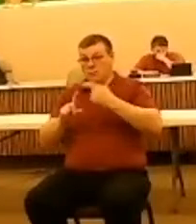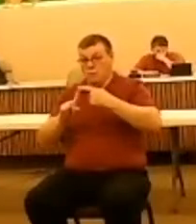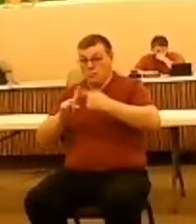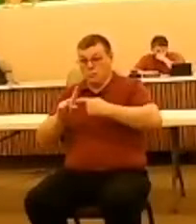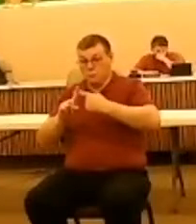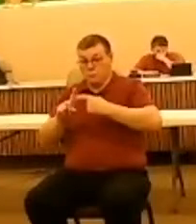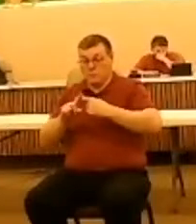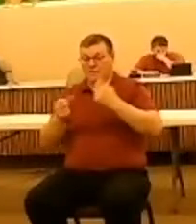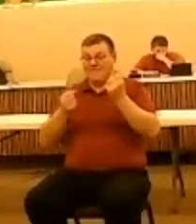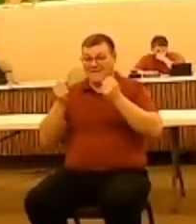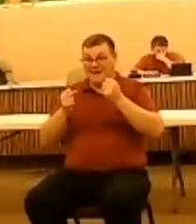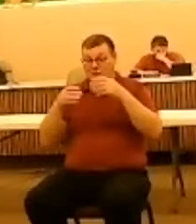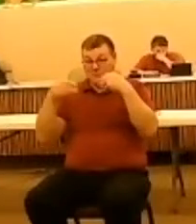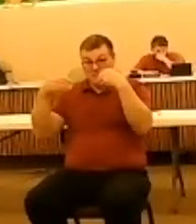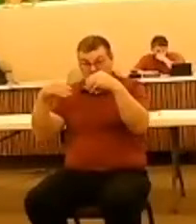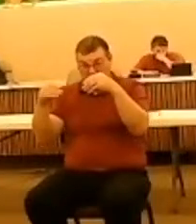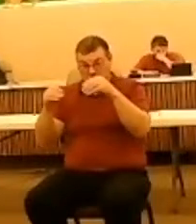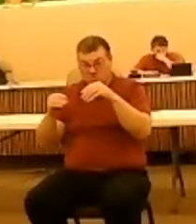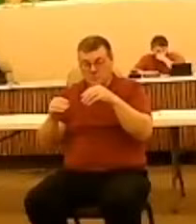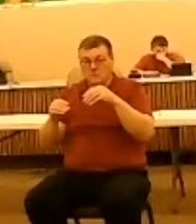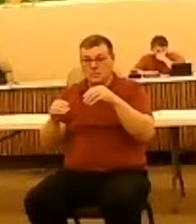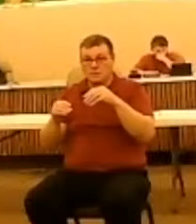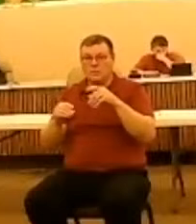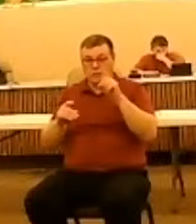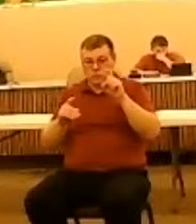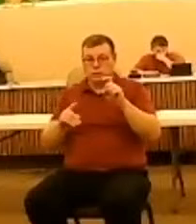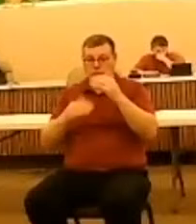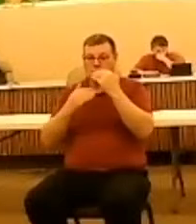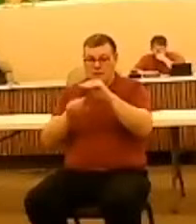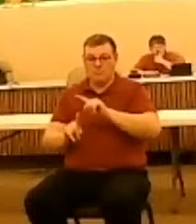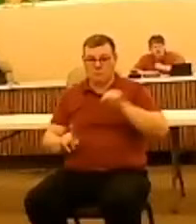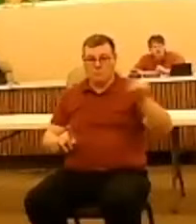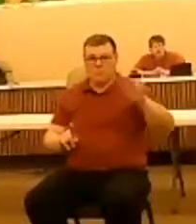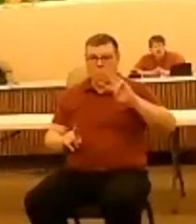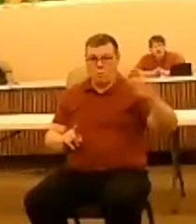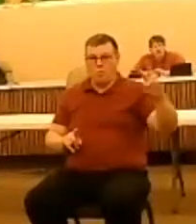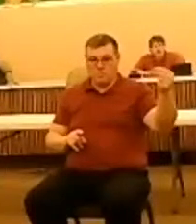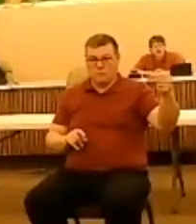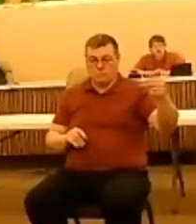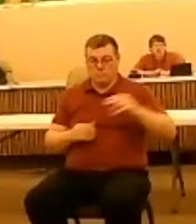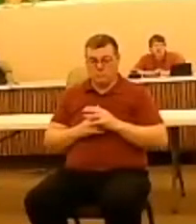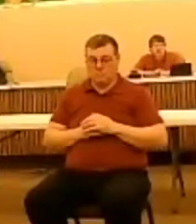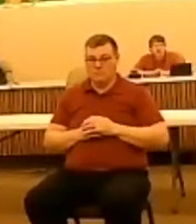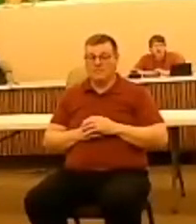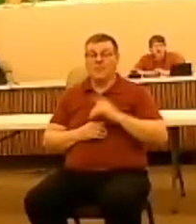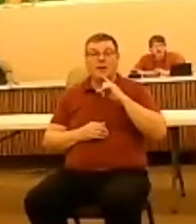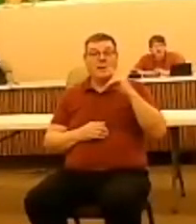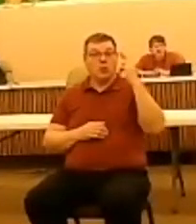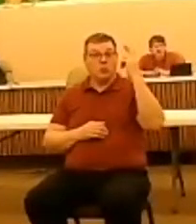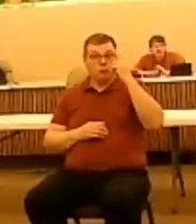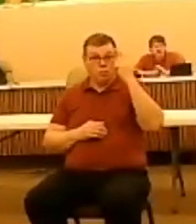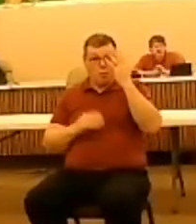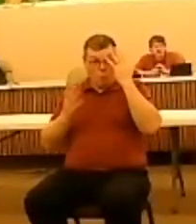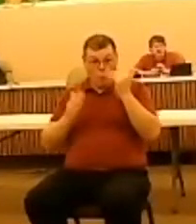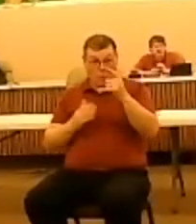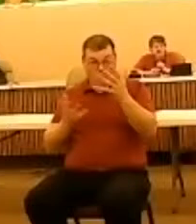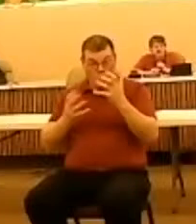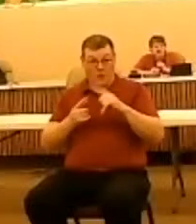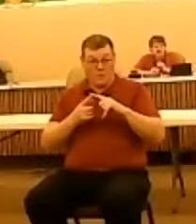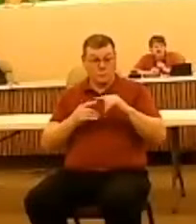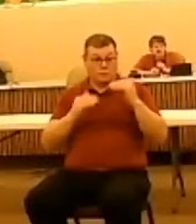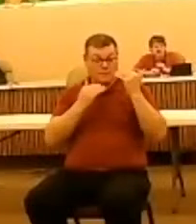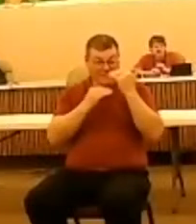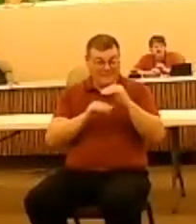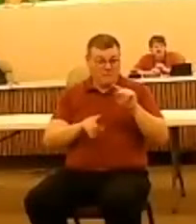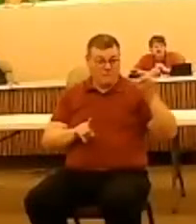rentals, car dealerships, they shall be limited to West Henry Road. Is there a reason you would like them limited to the car